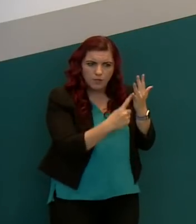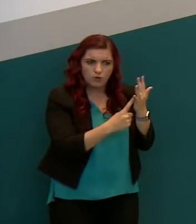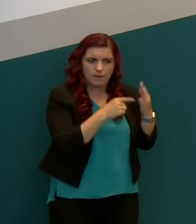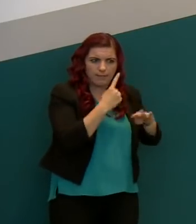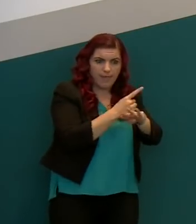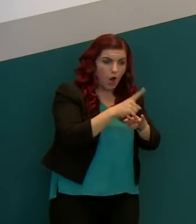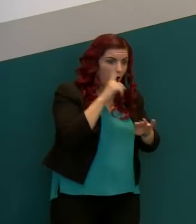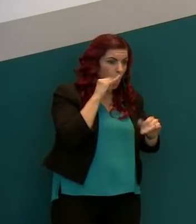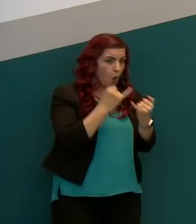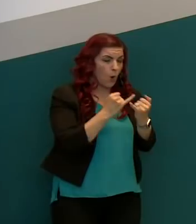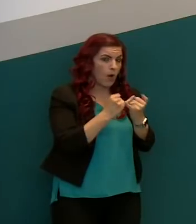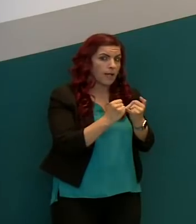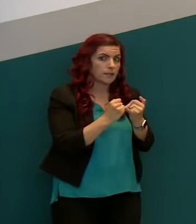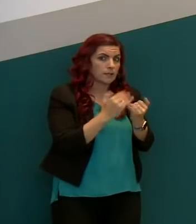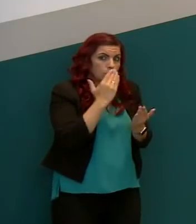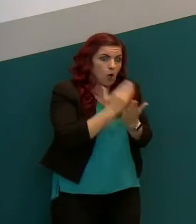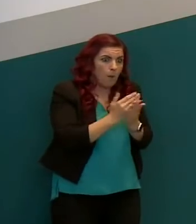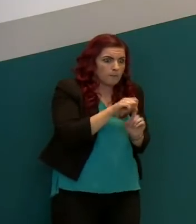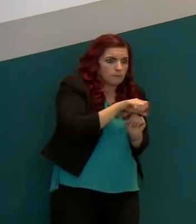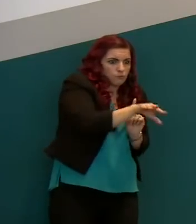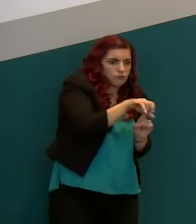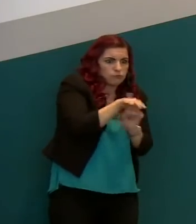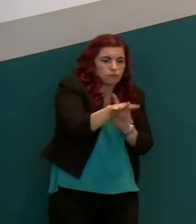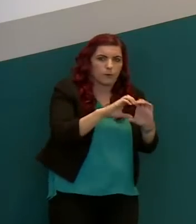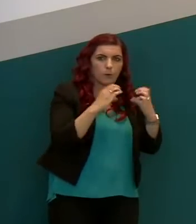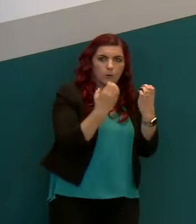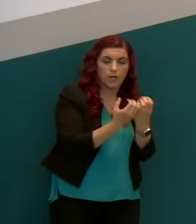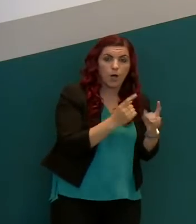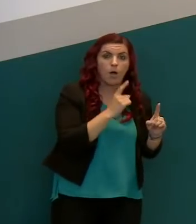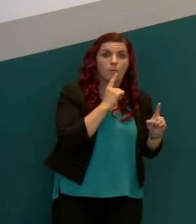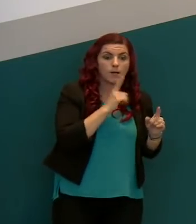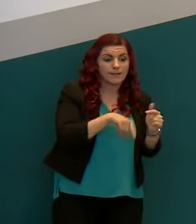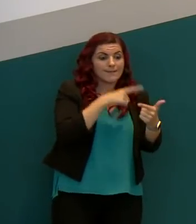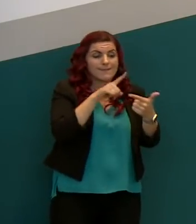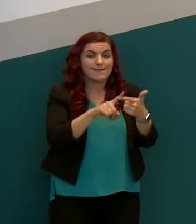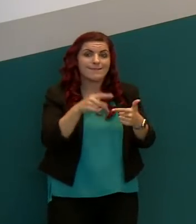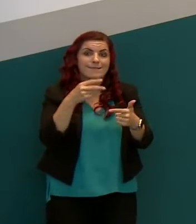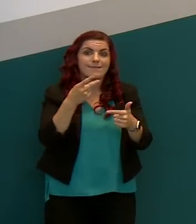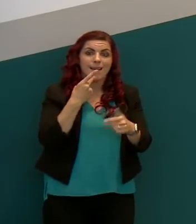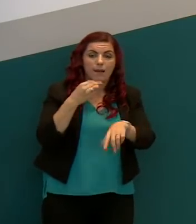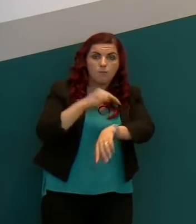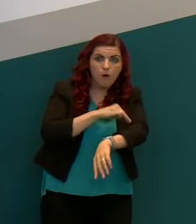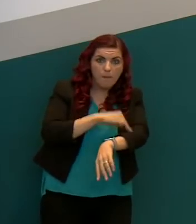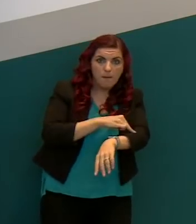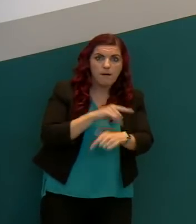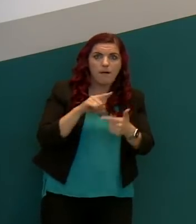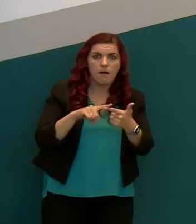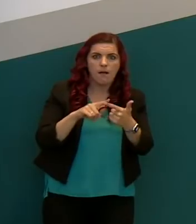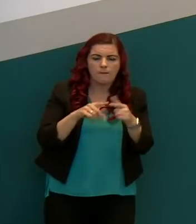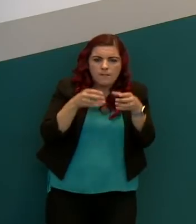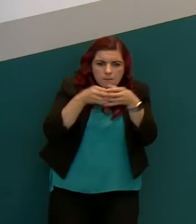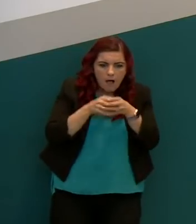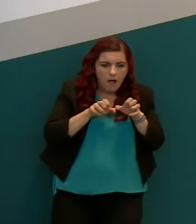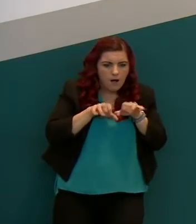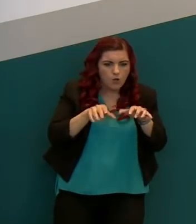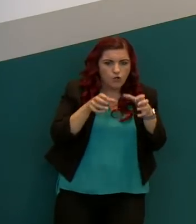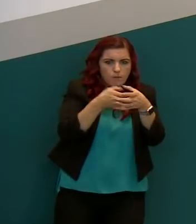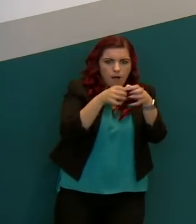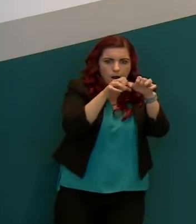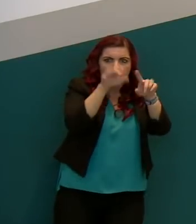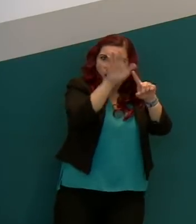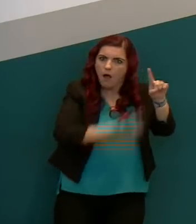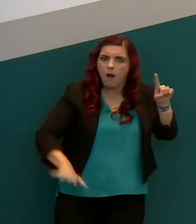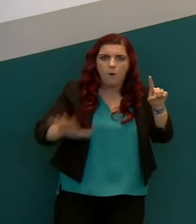have prevented any onward community transmission. But we also have smaller clusters, much more widespread in the country. So the message